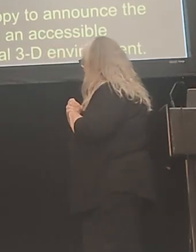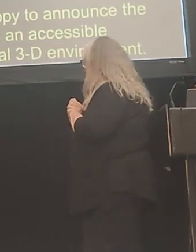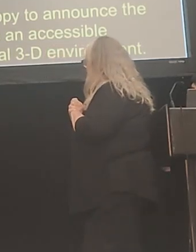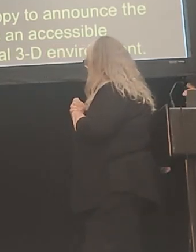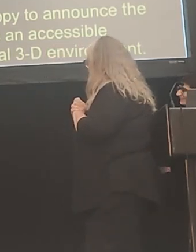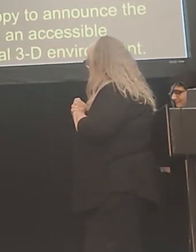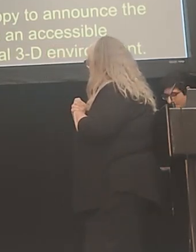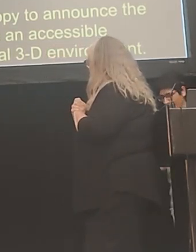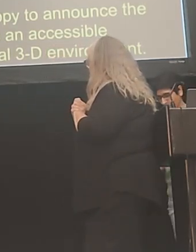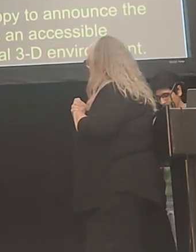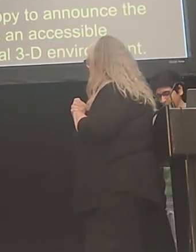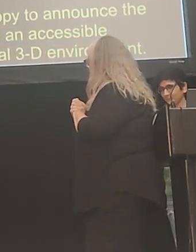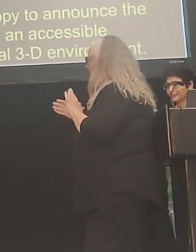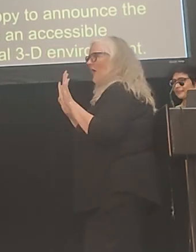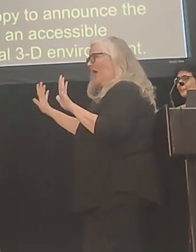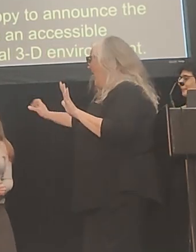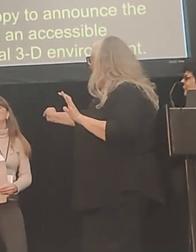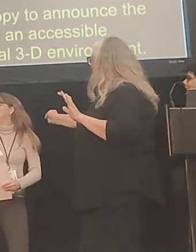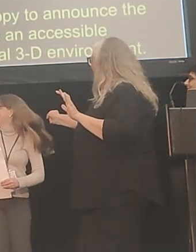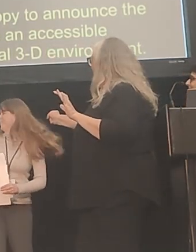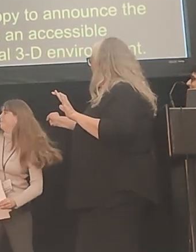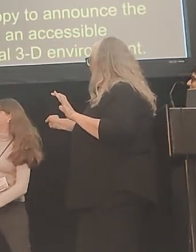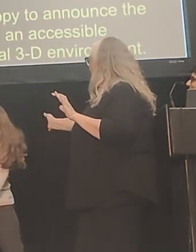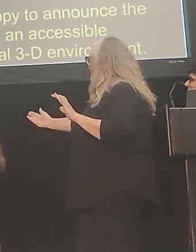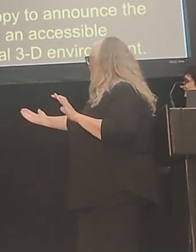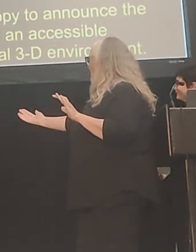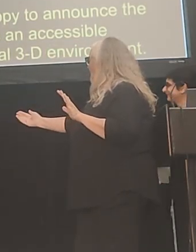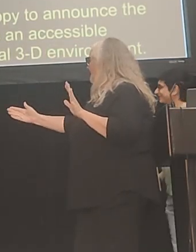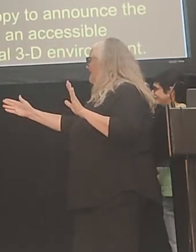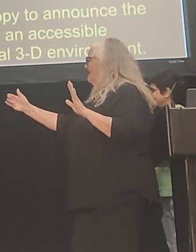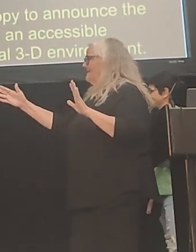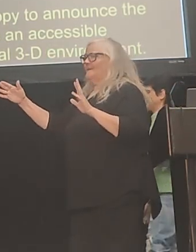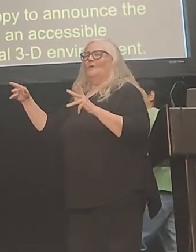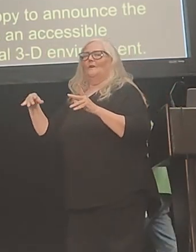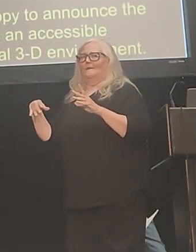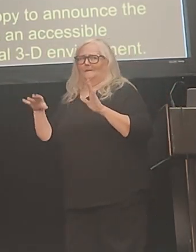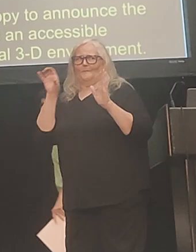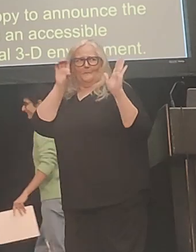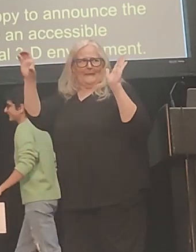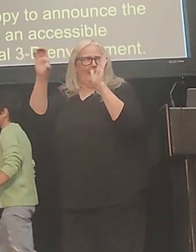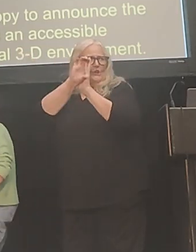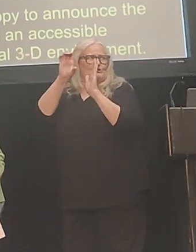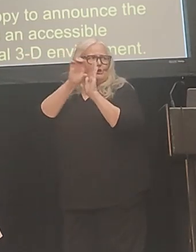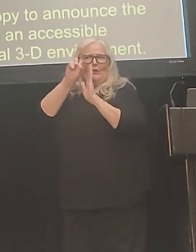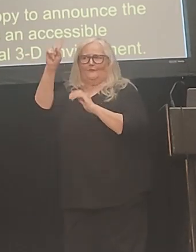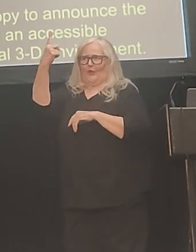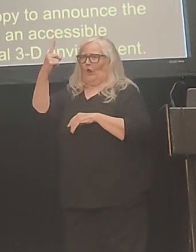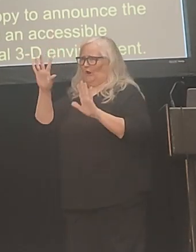Photo. No. We need the picture.